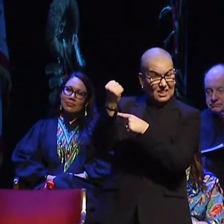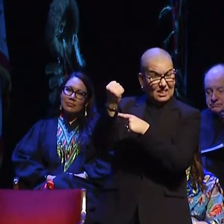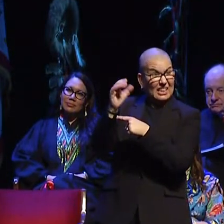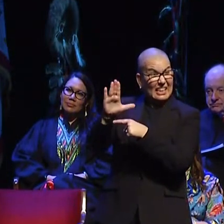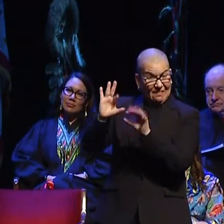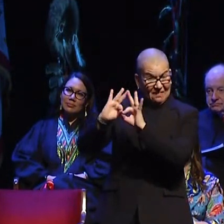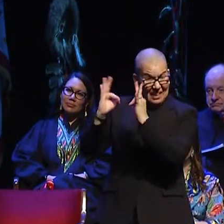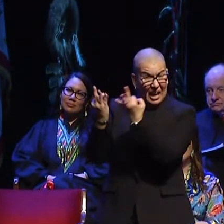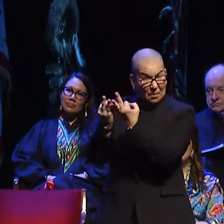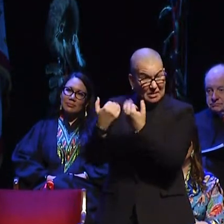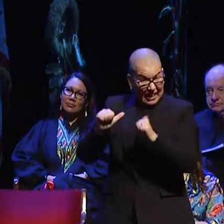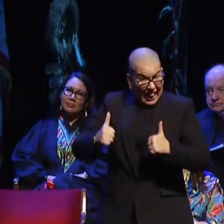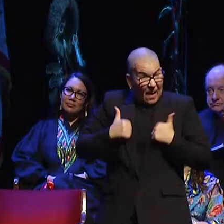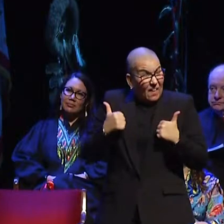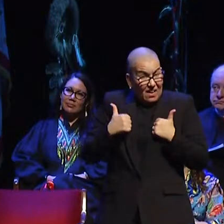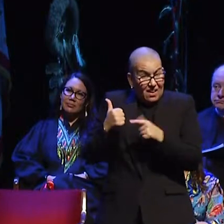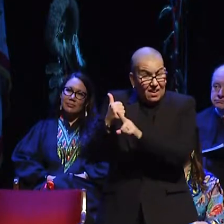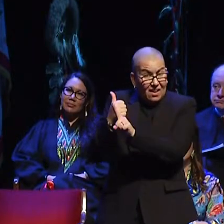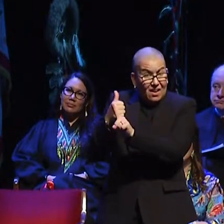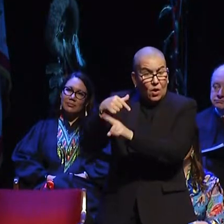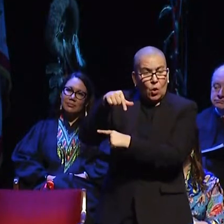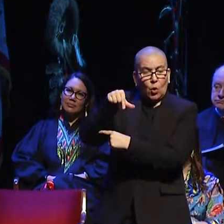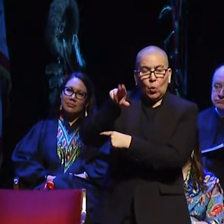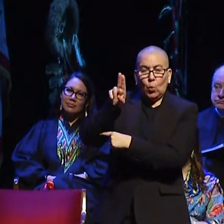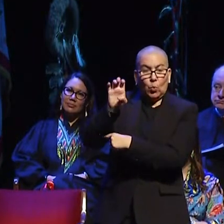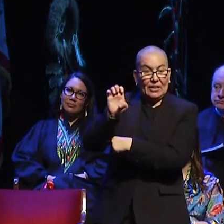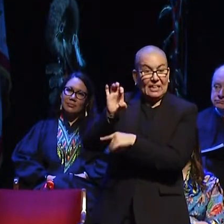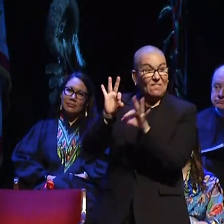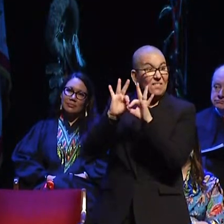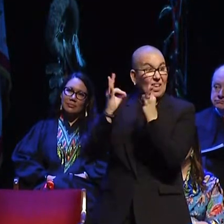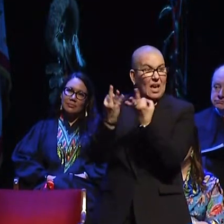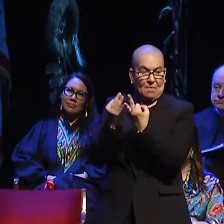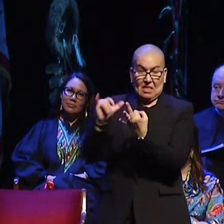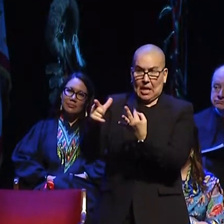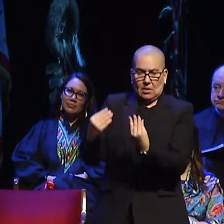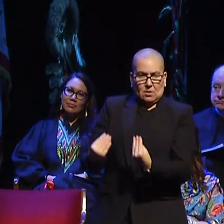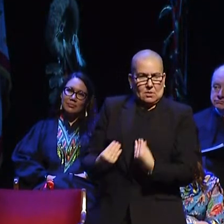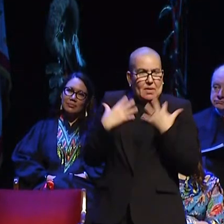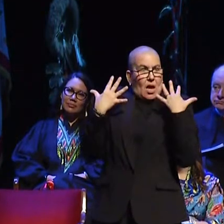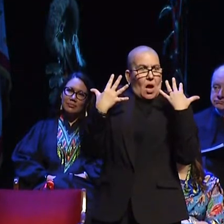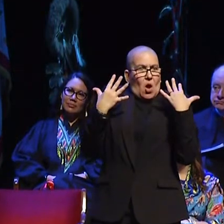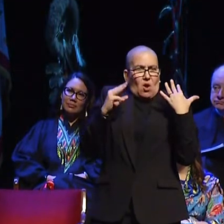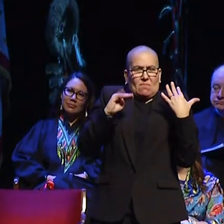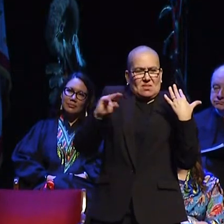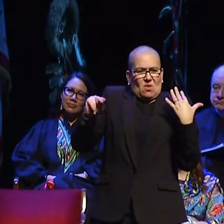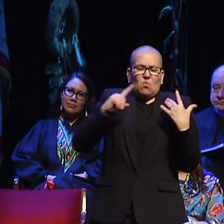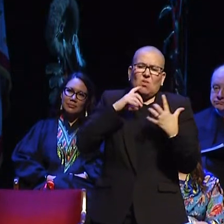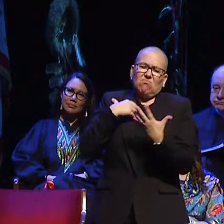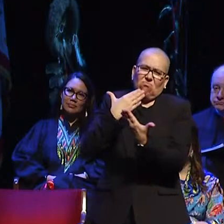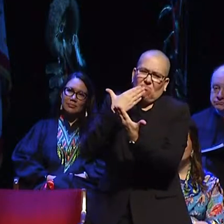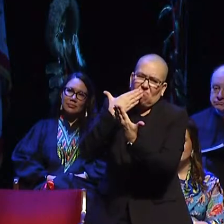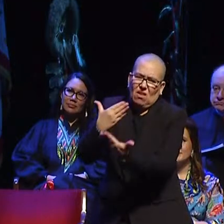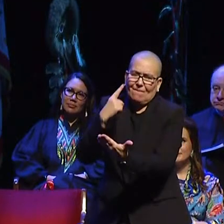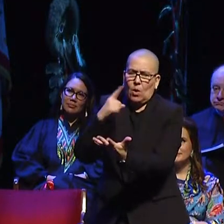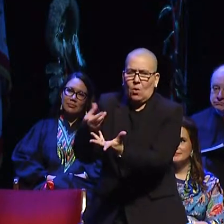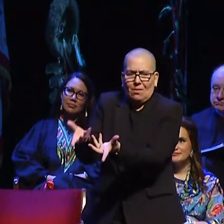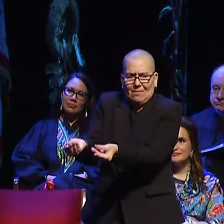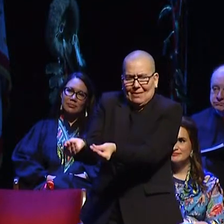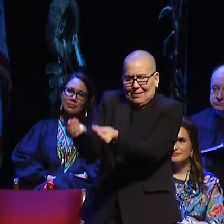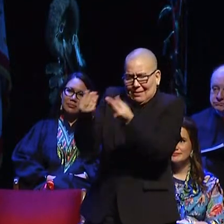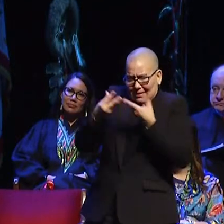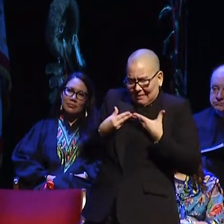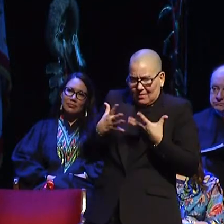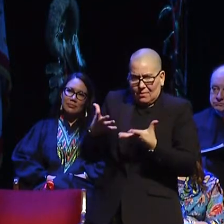like. The Quie family is an inspiration to Minnesota, and I want to thank Joel and the Quie family for giving me the privilege a few months ago of being able